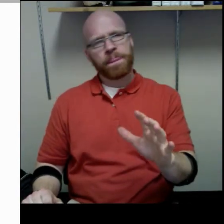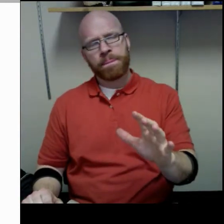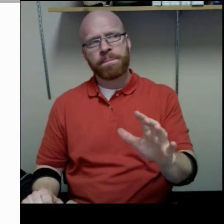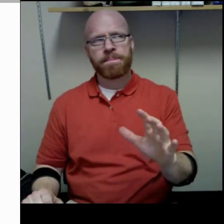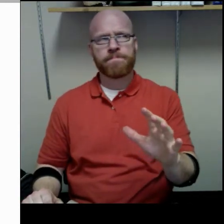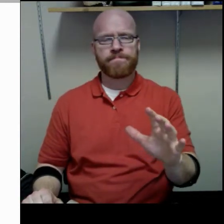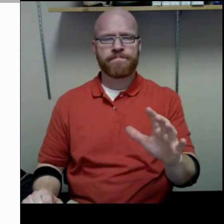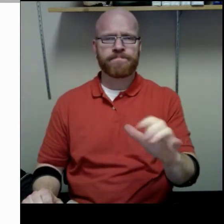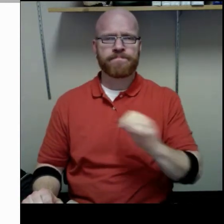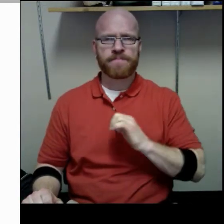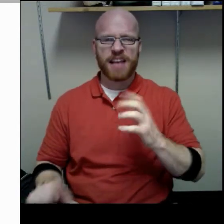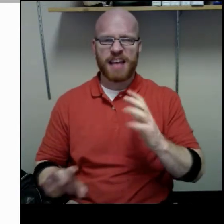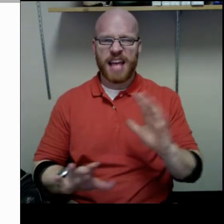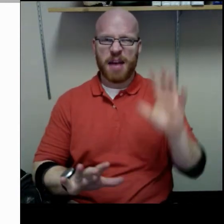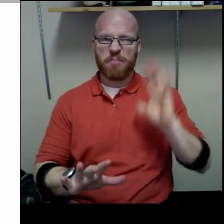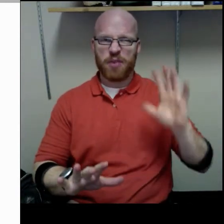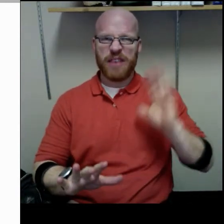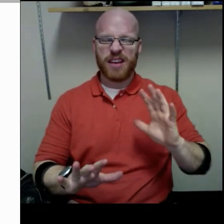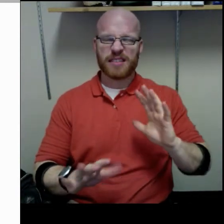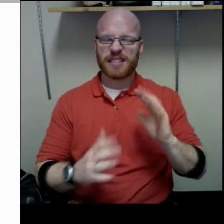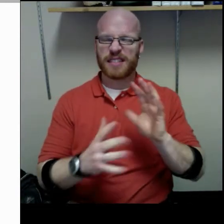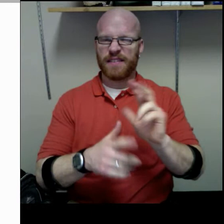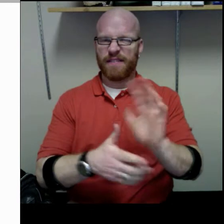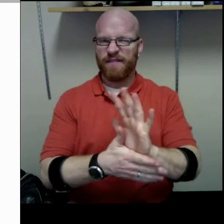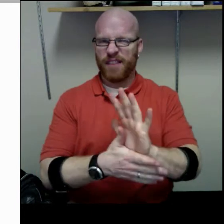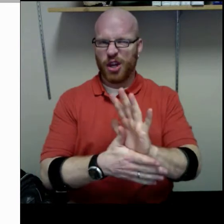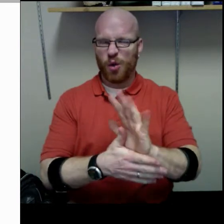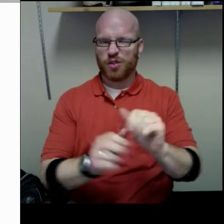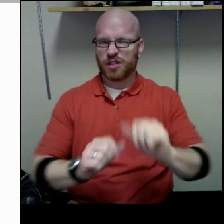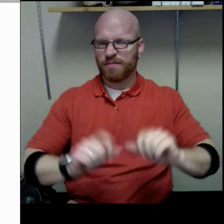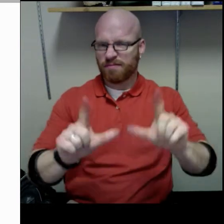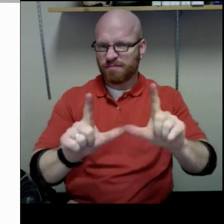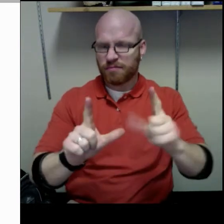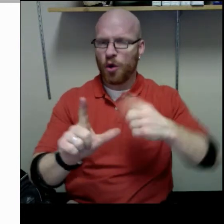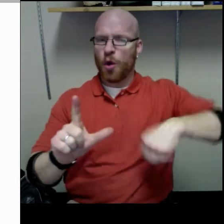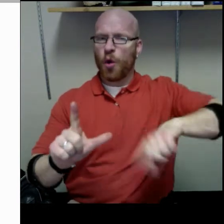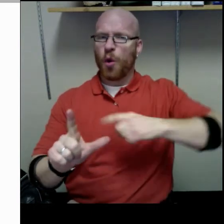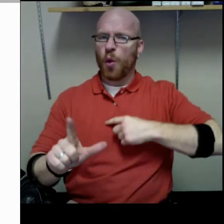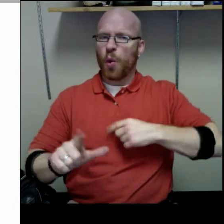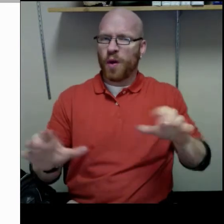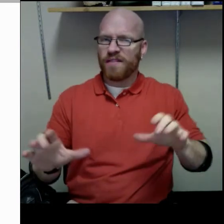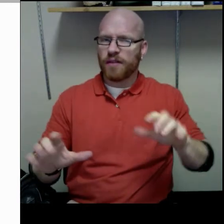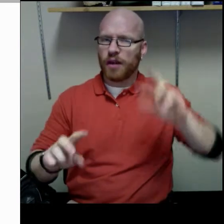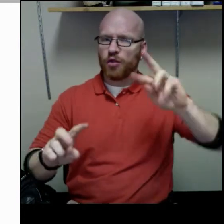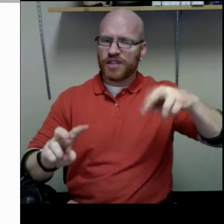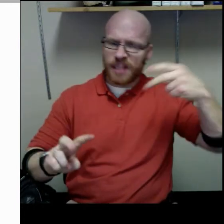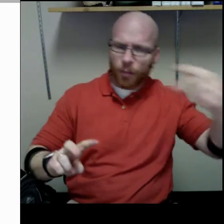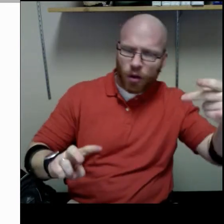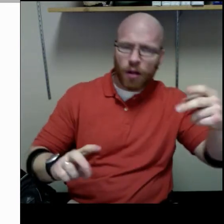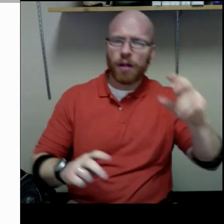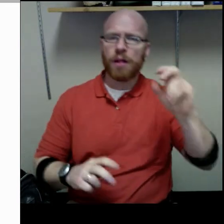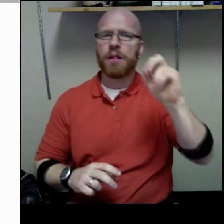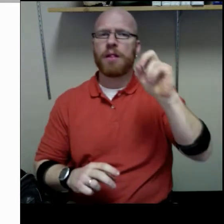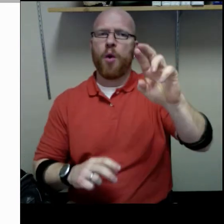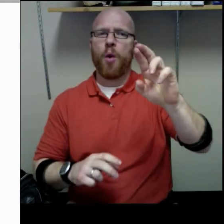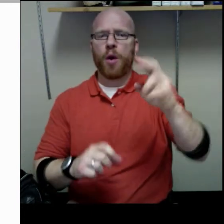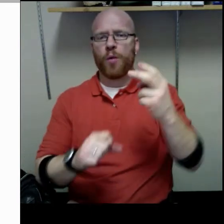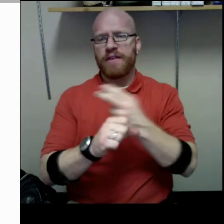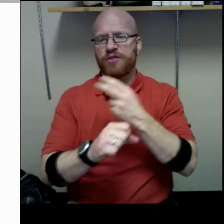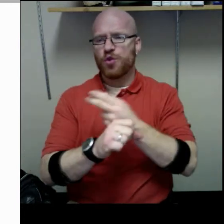in previous videos we've done the reciprocal